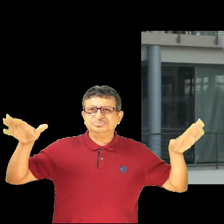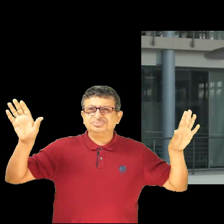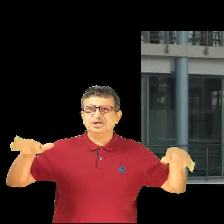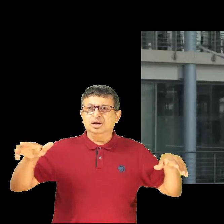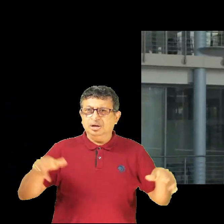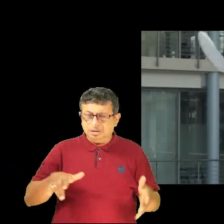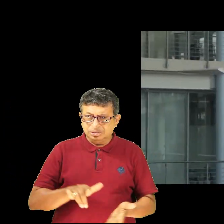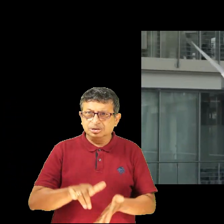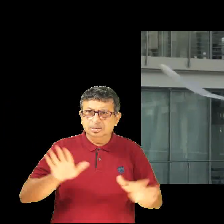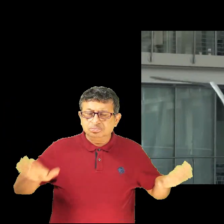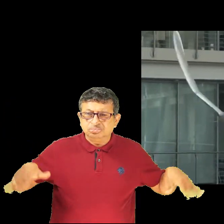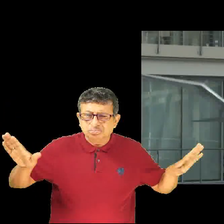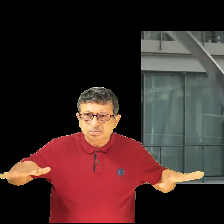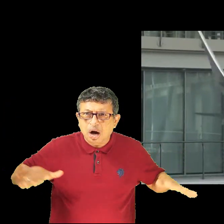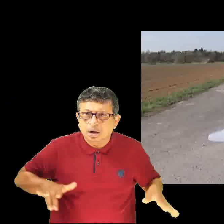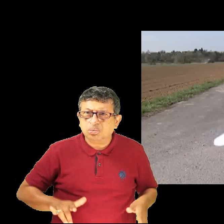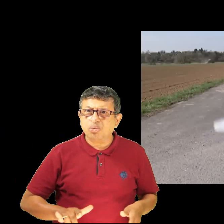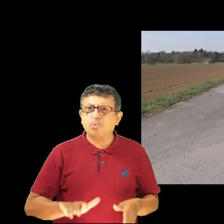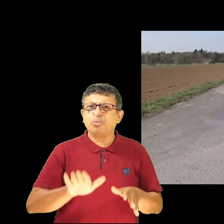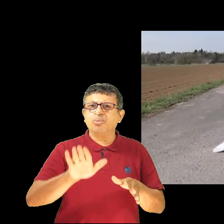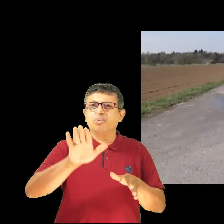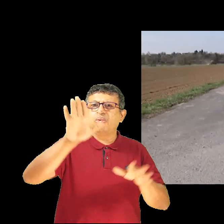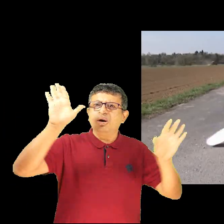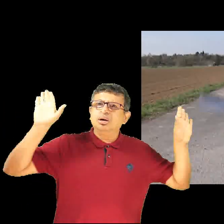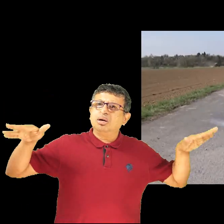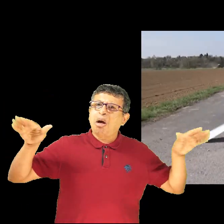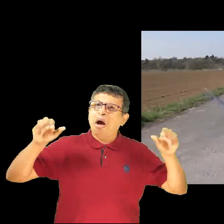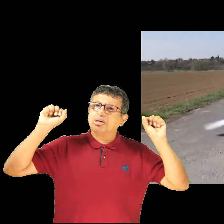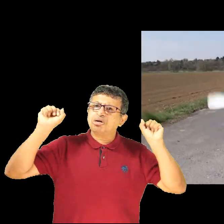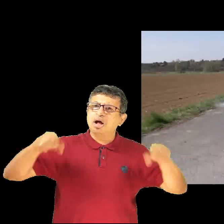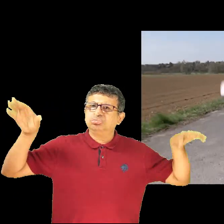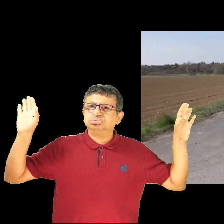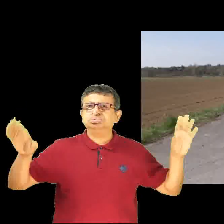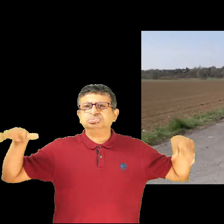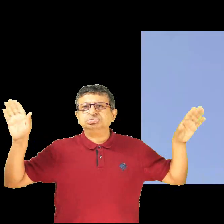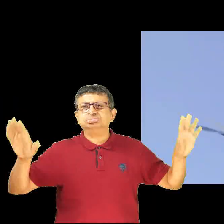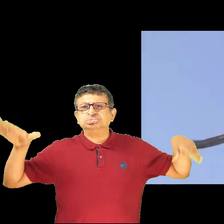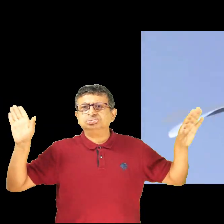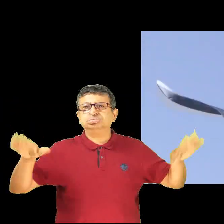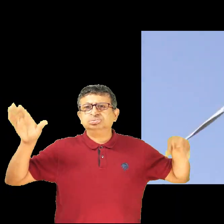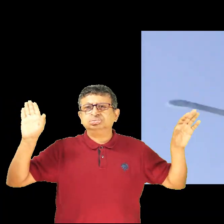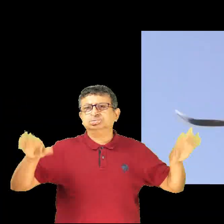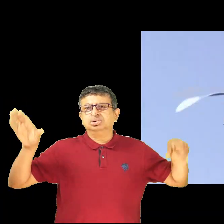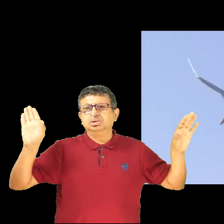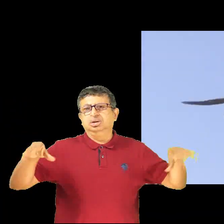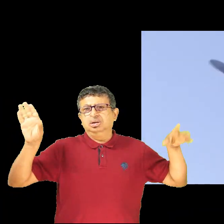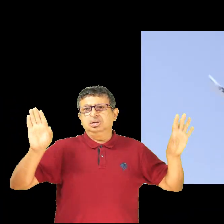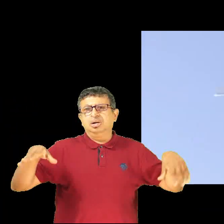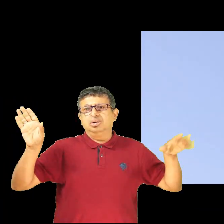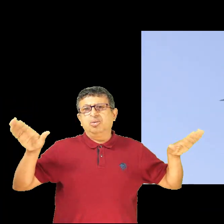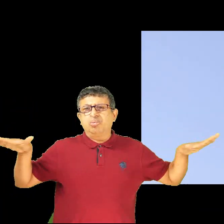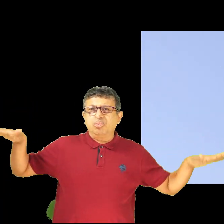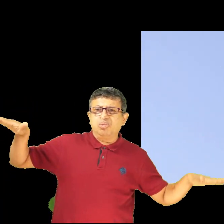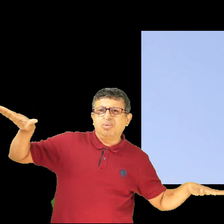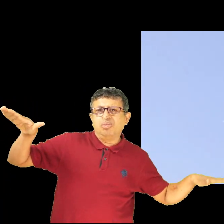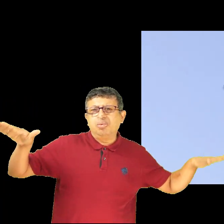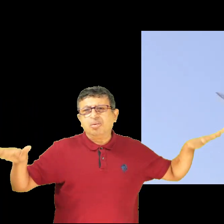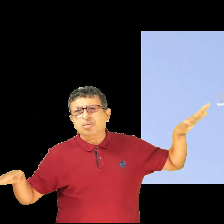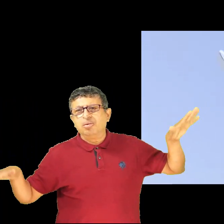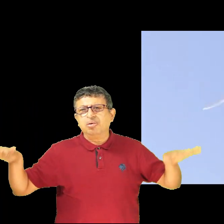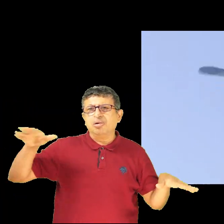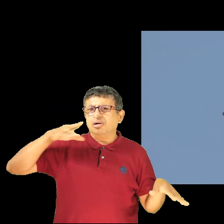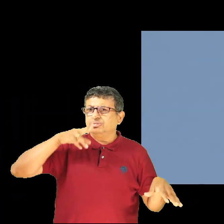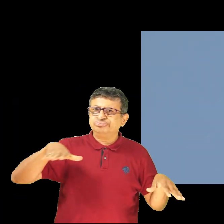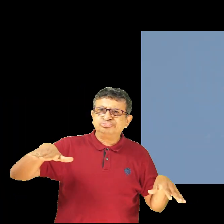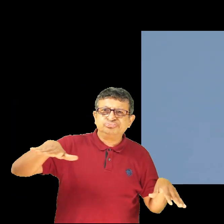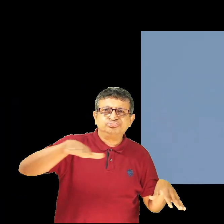as perfectly as an actual bird. From afar, you might think it's even a real one. The Smart Bird is a robot that can help researchers understand the bird's